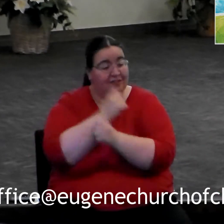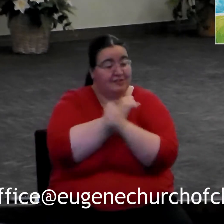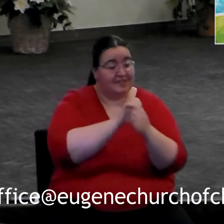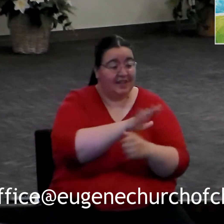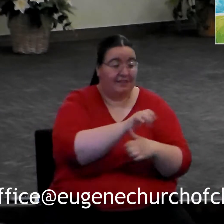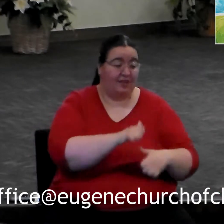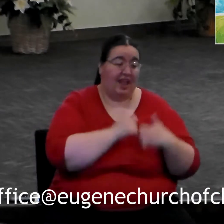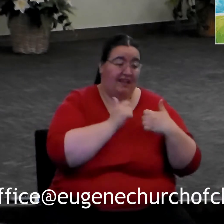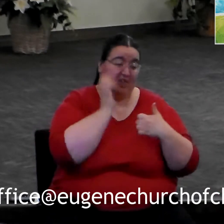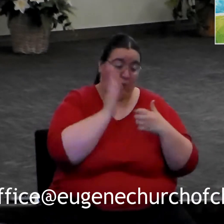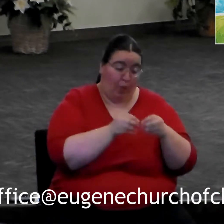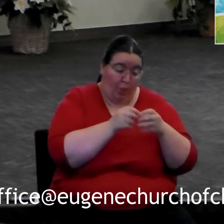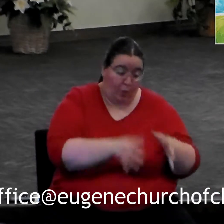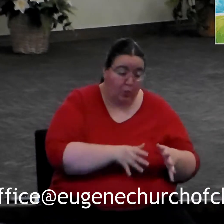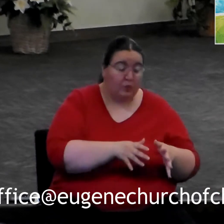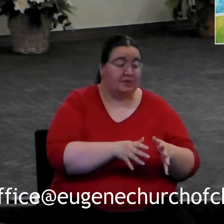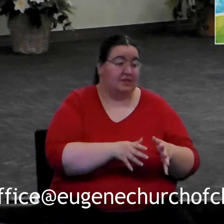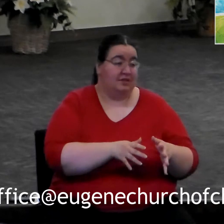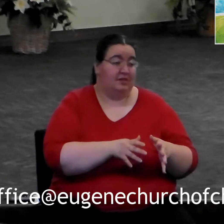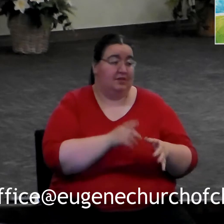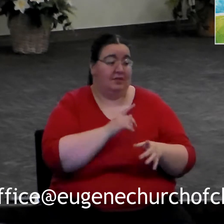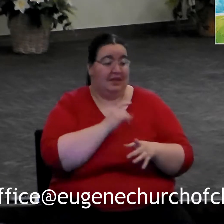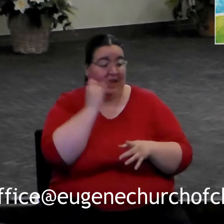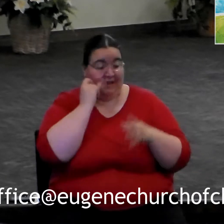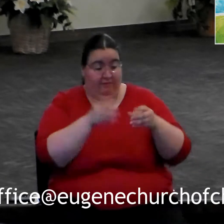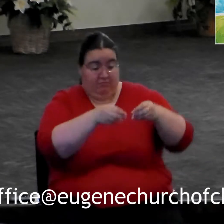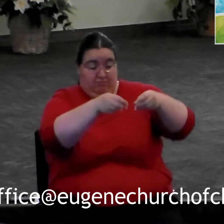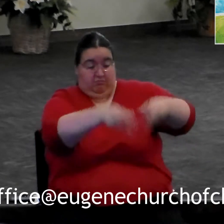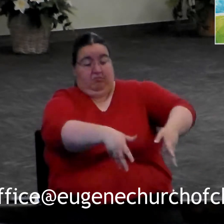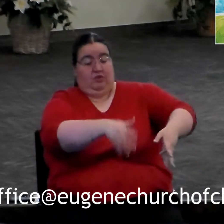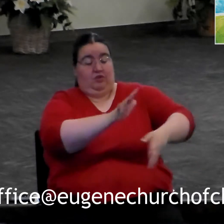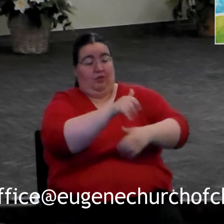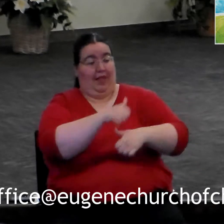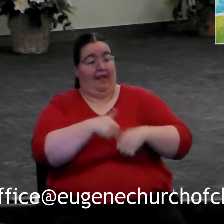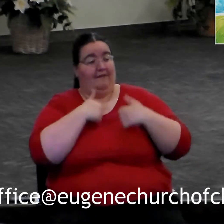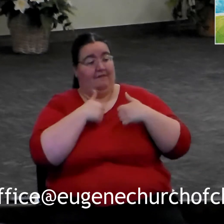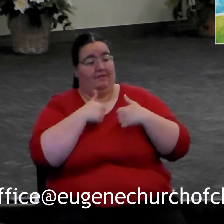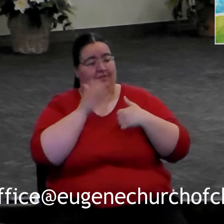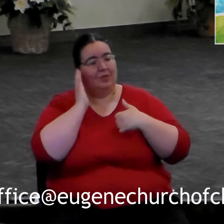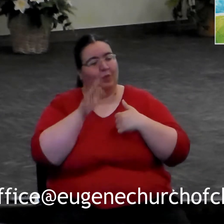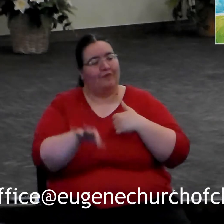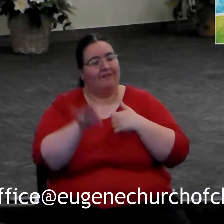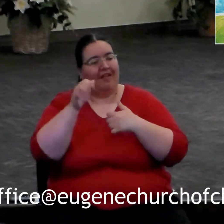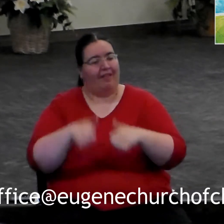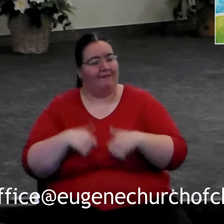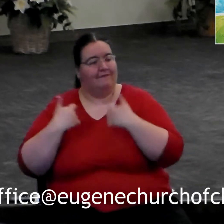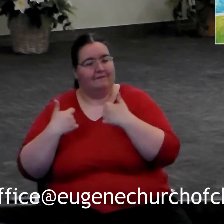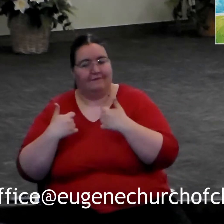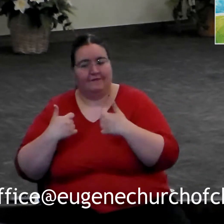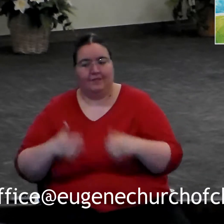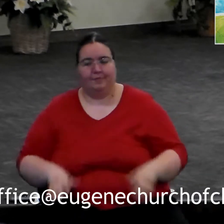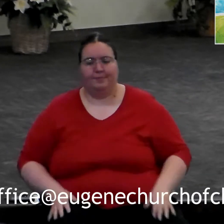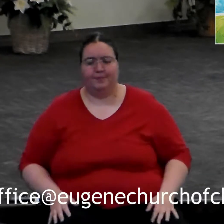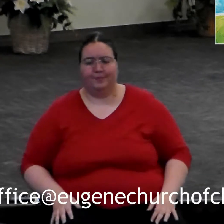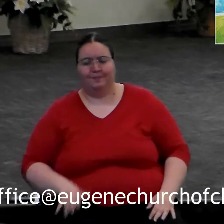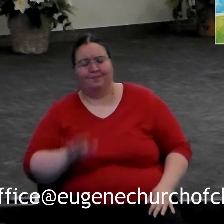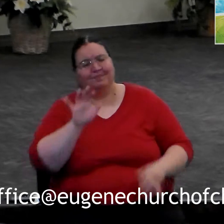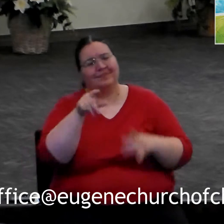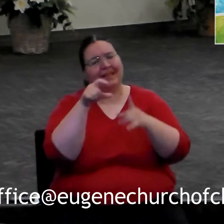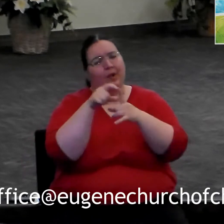Disciple. It's an interesting word that we don't use in a whole lot of context other than religious ones. But quite literally, it's someone who